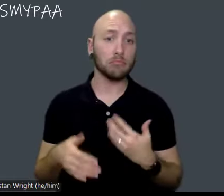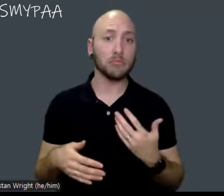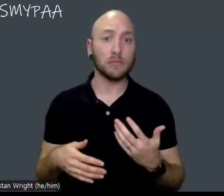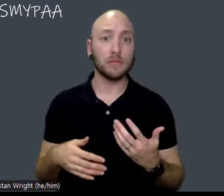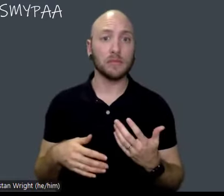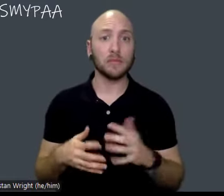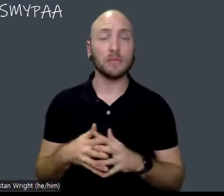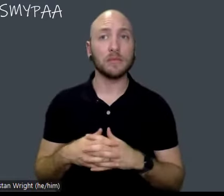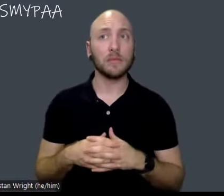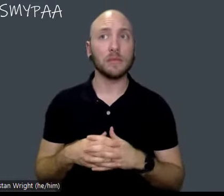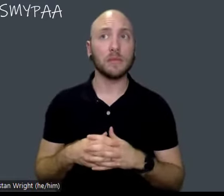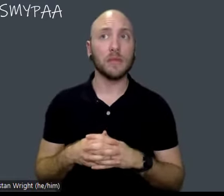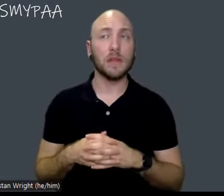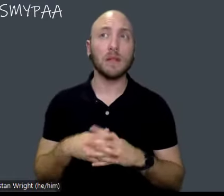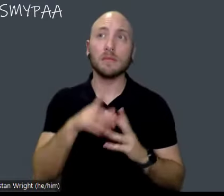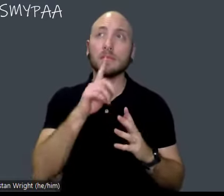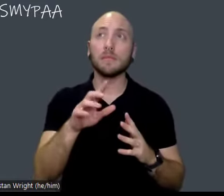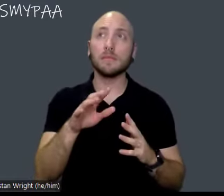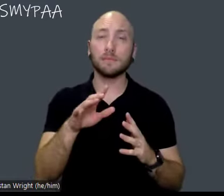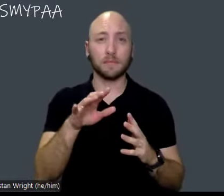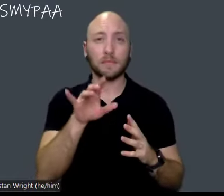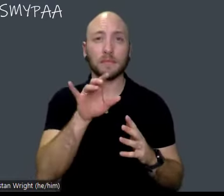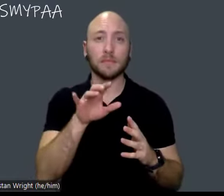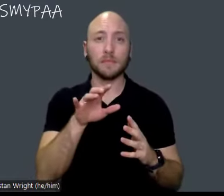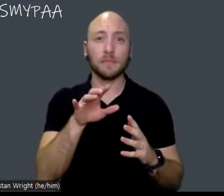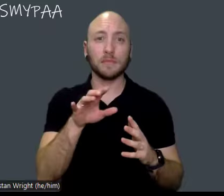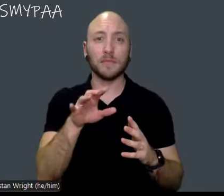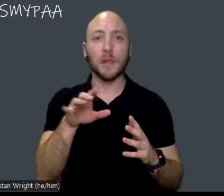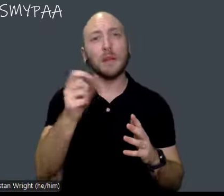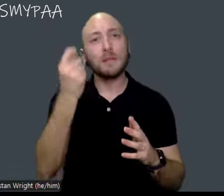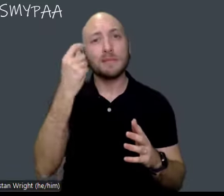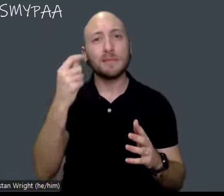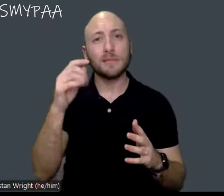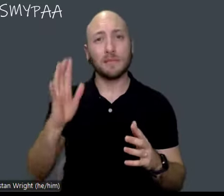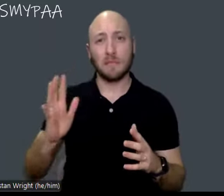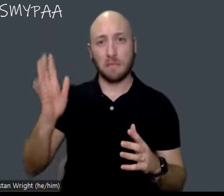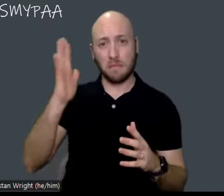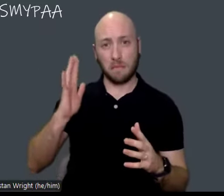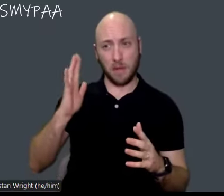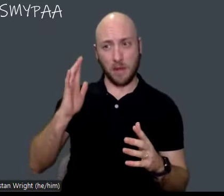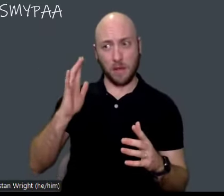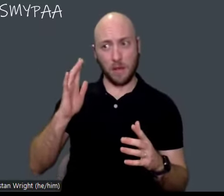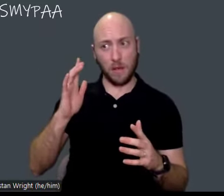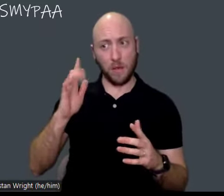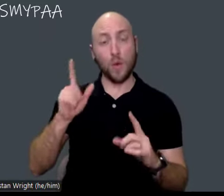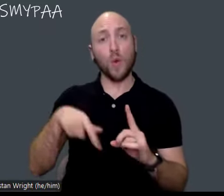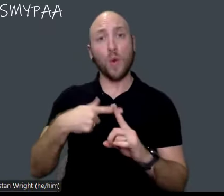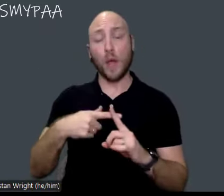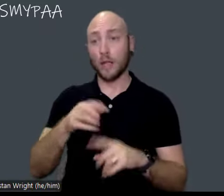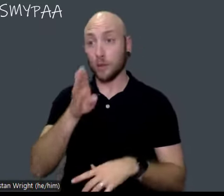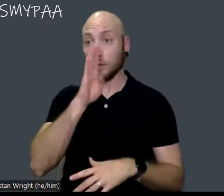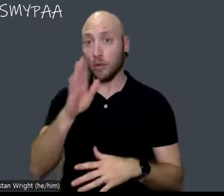experience where I was in a very depressed state when I was not drinking, in a